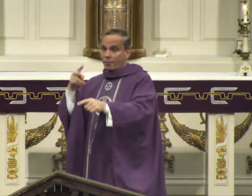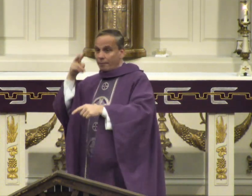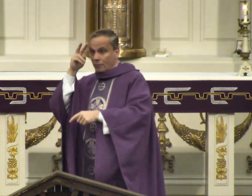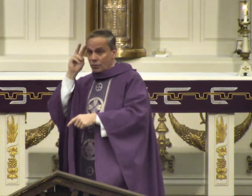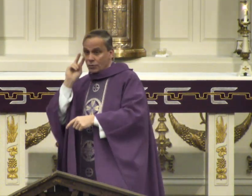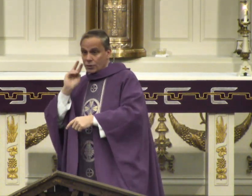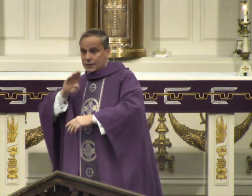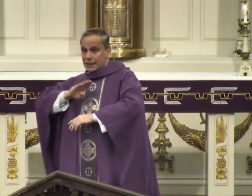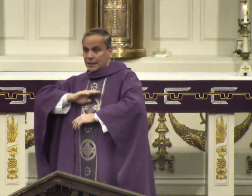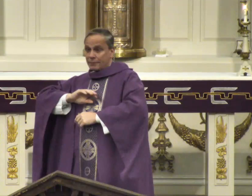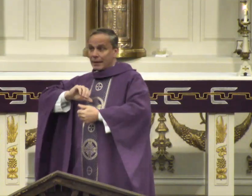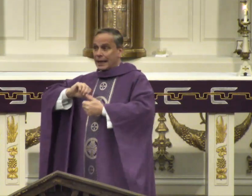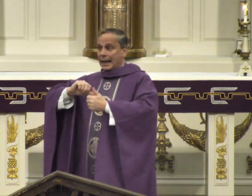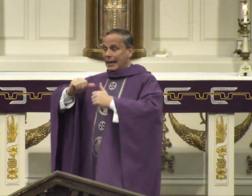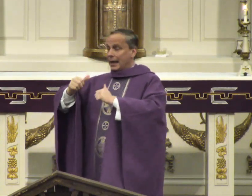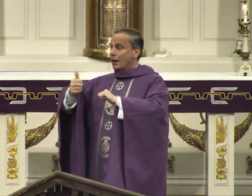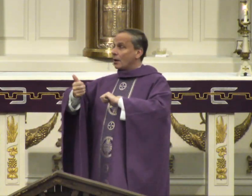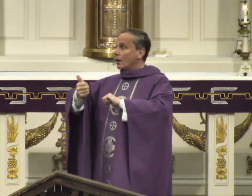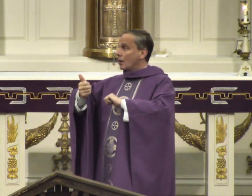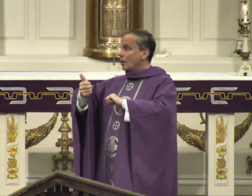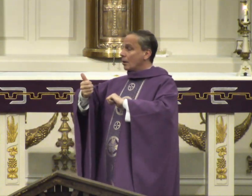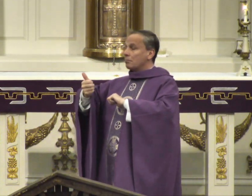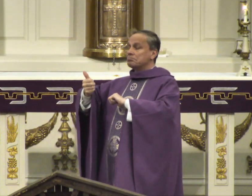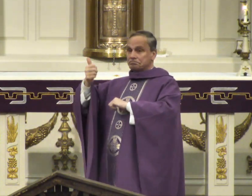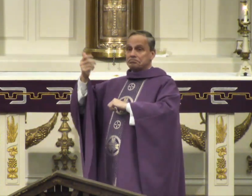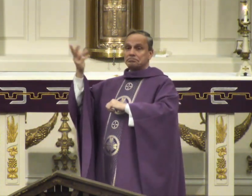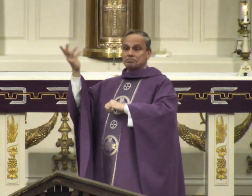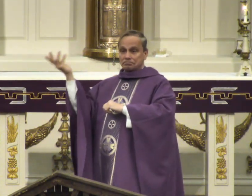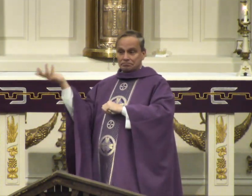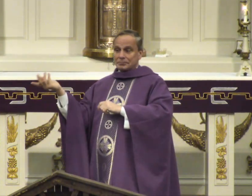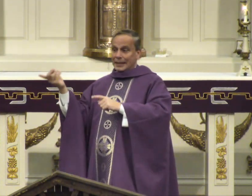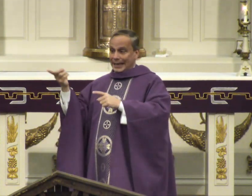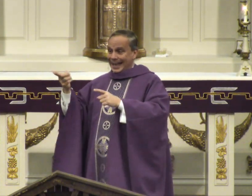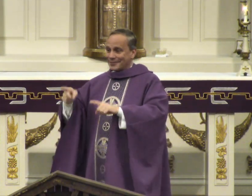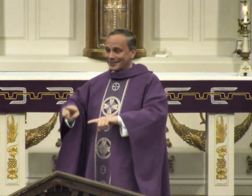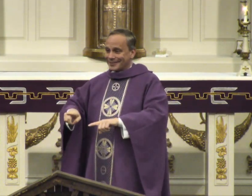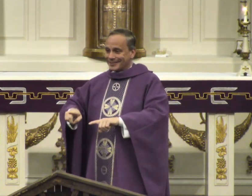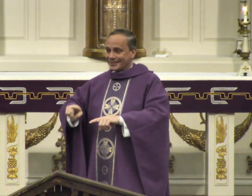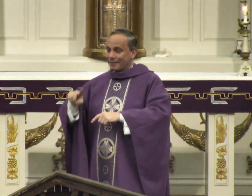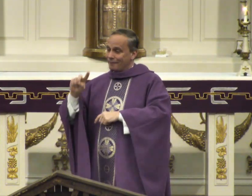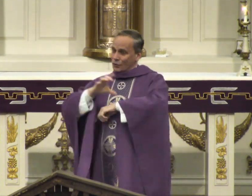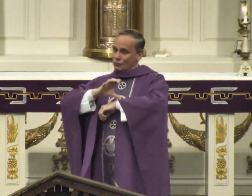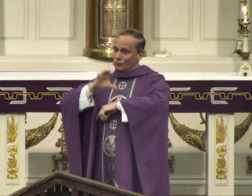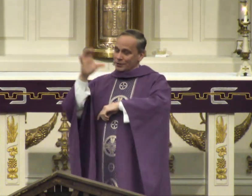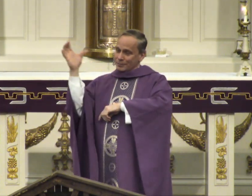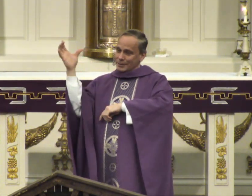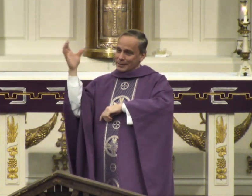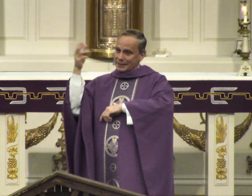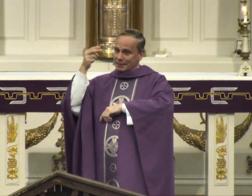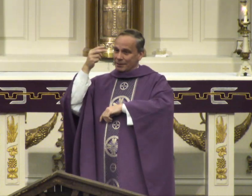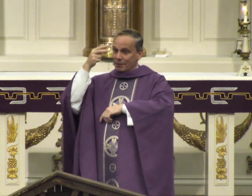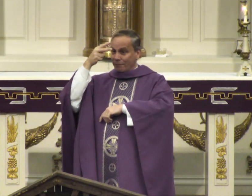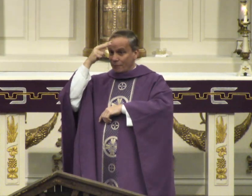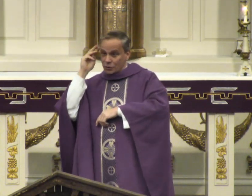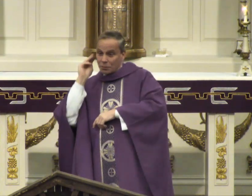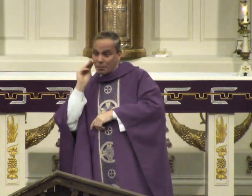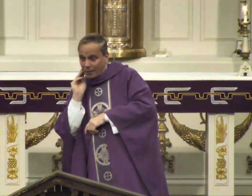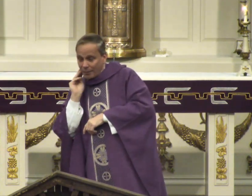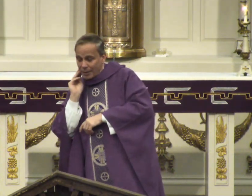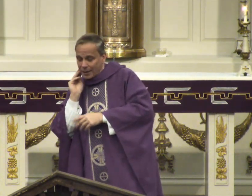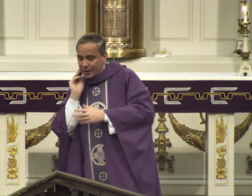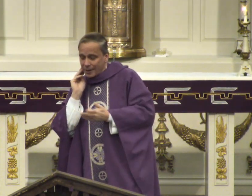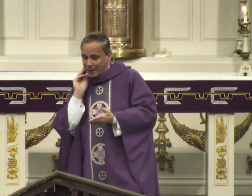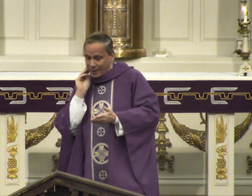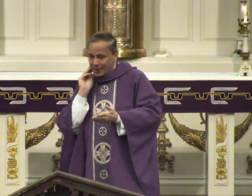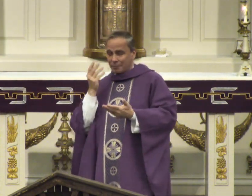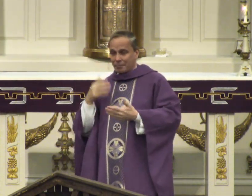So we know Isaiah's prophecy about the Messiah being born of the virgin, that happened. That came to pass